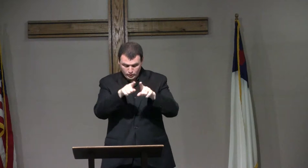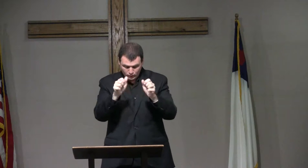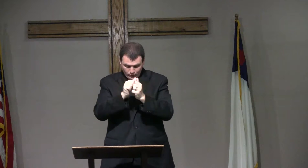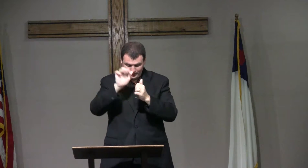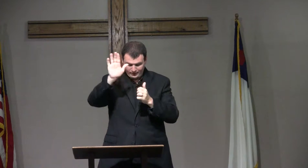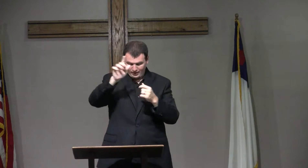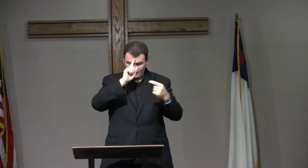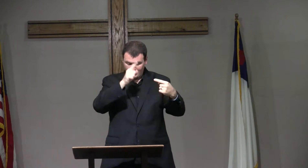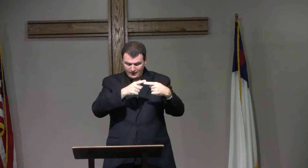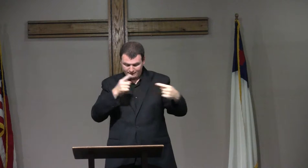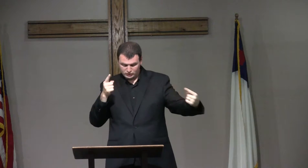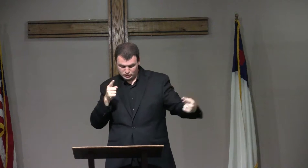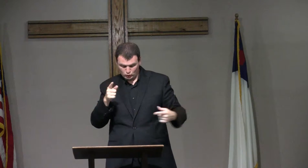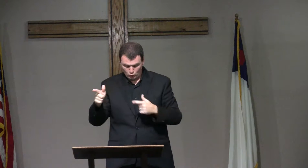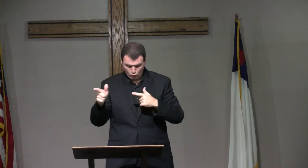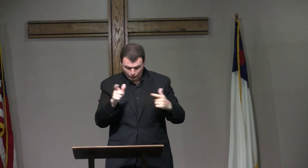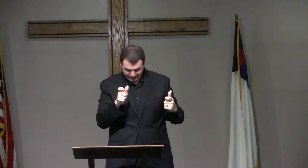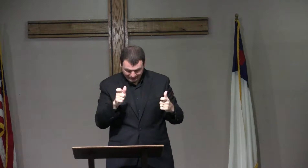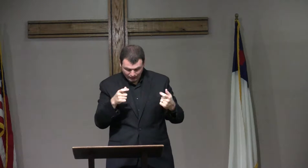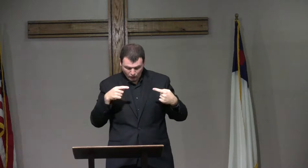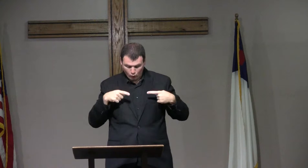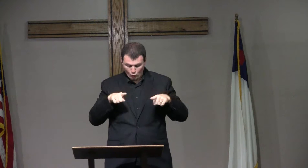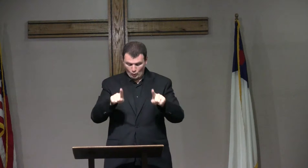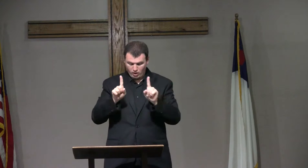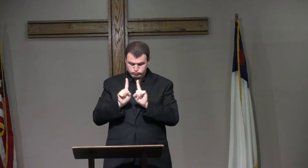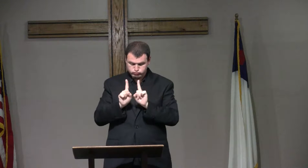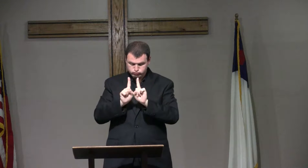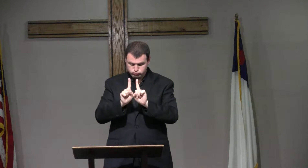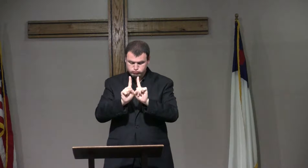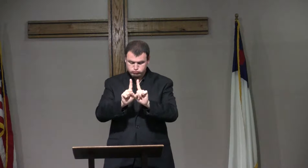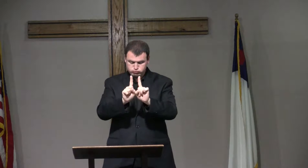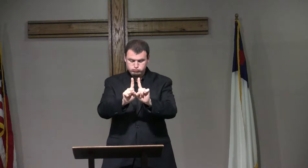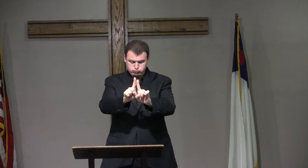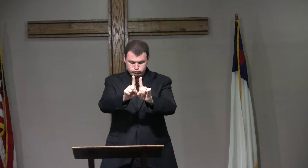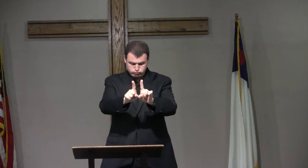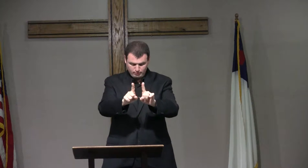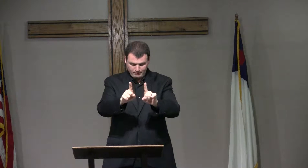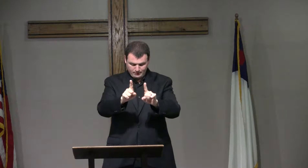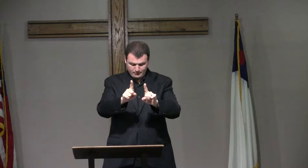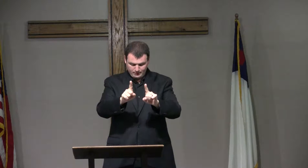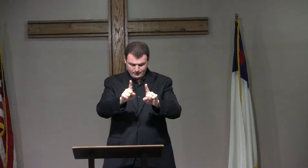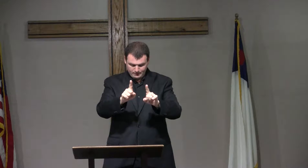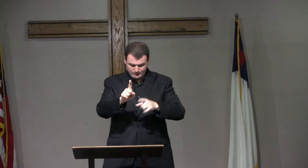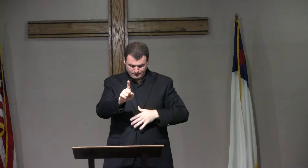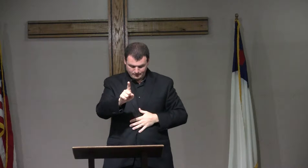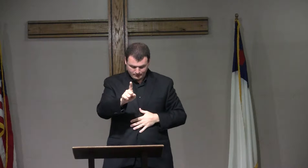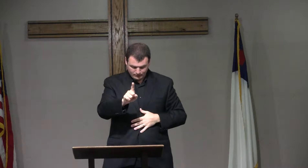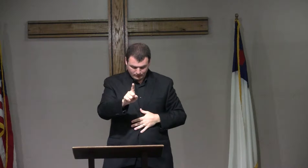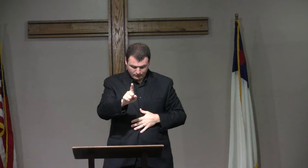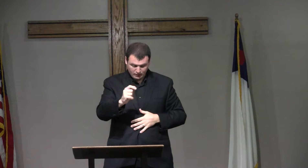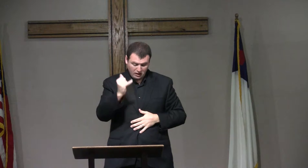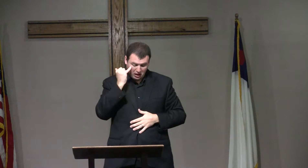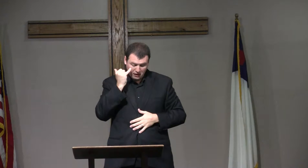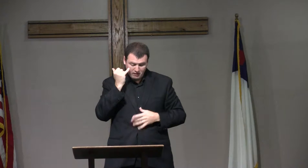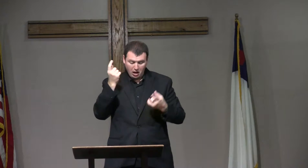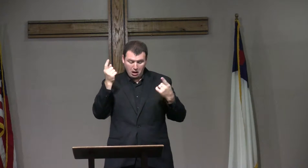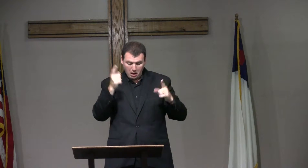Verse 25, agree with thine adversary quickly, whilst thou art in the way with him, lest at any